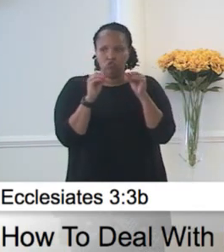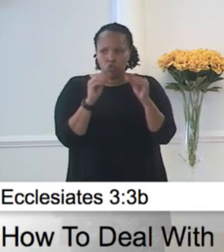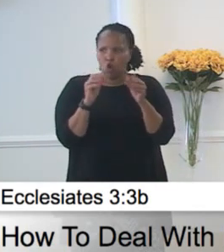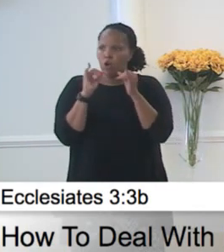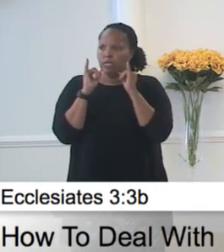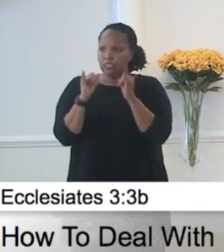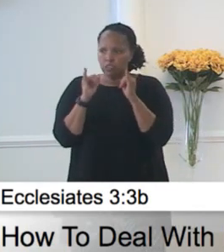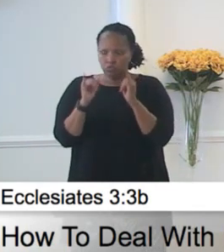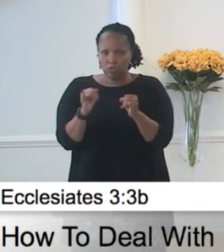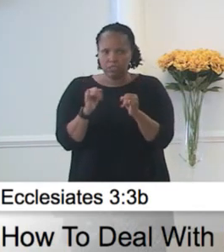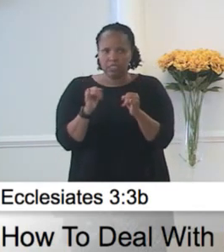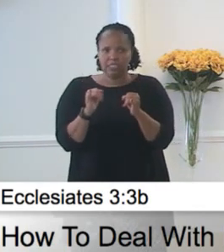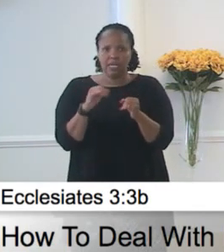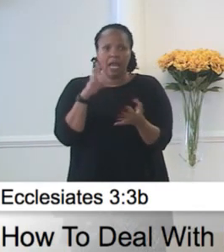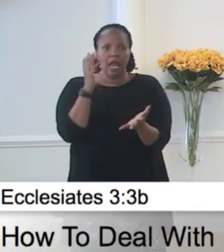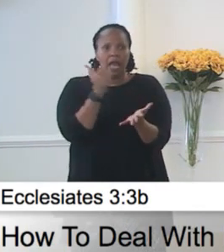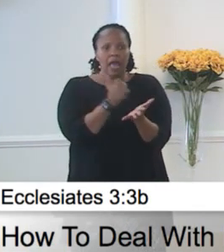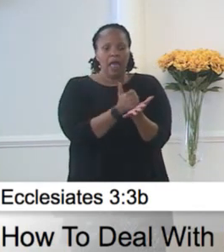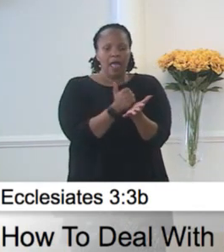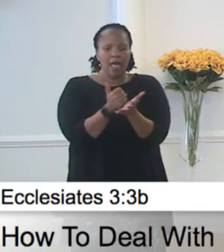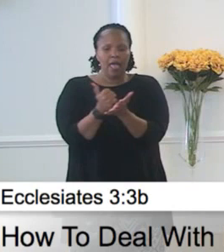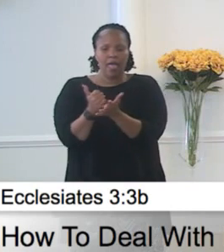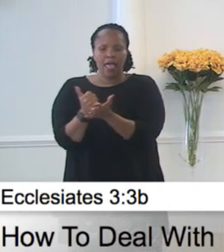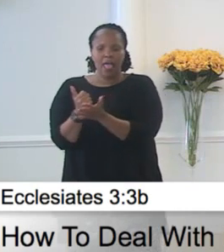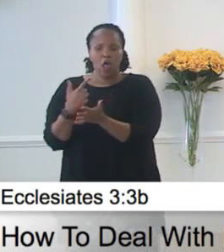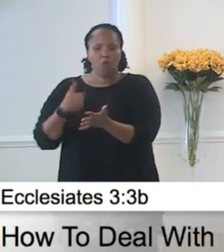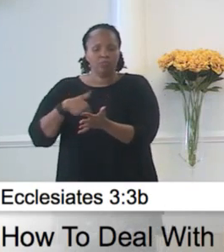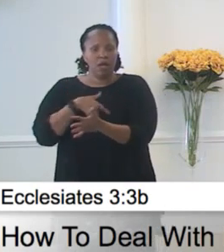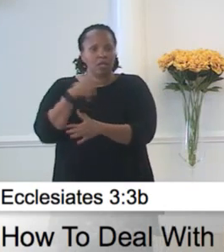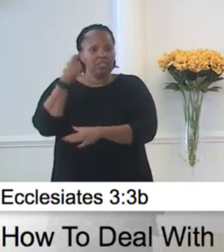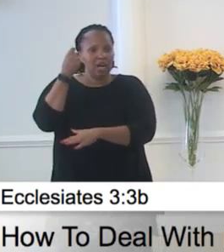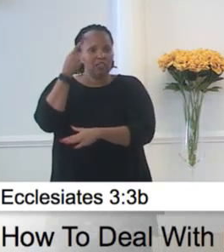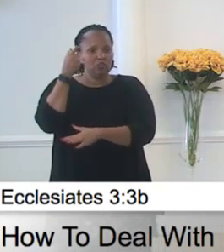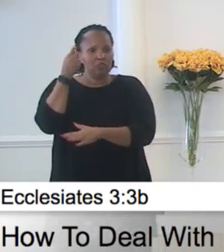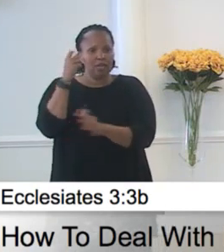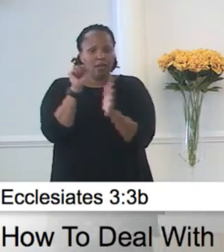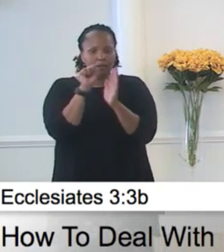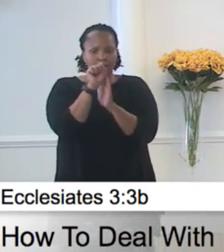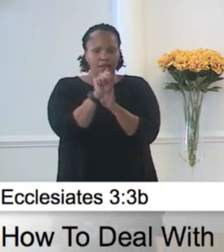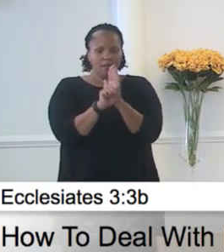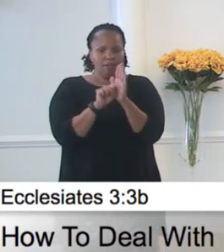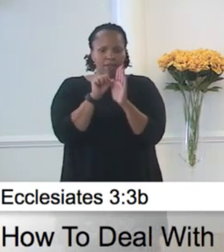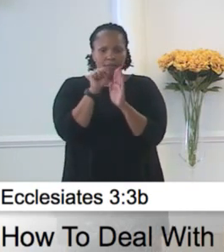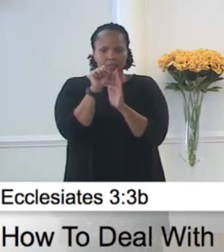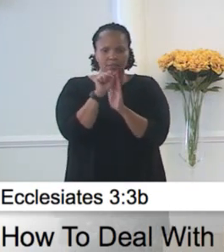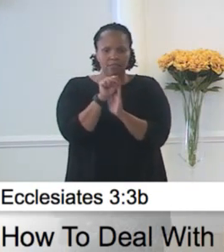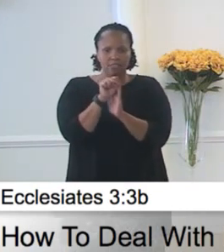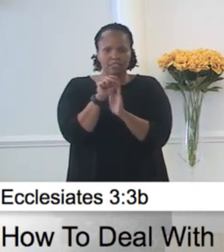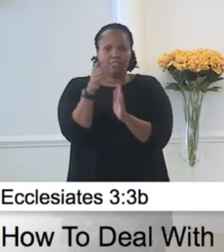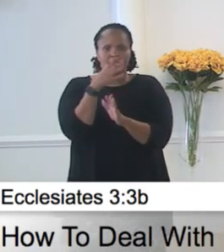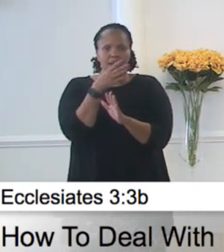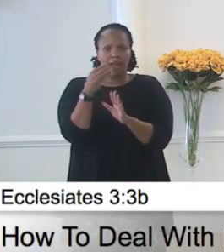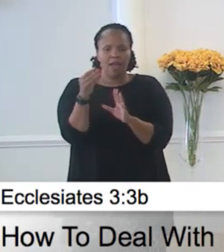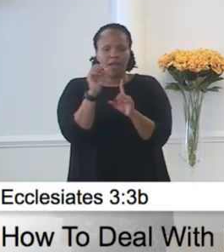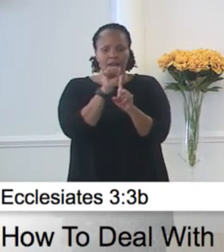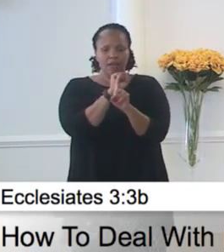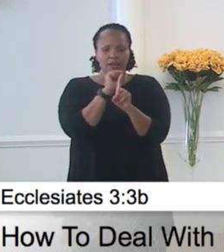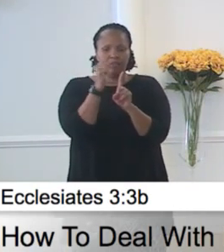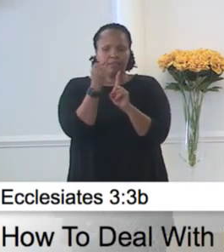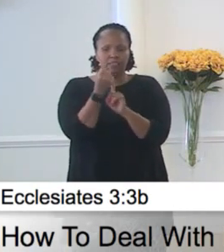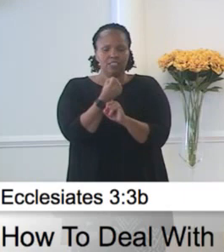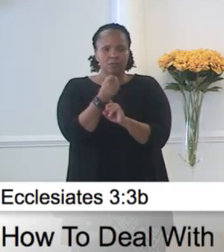that, it helps us make sense of the seasons and the situations we